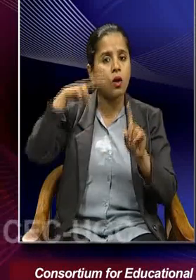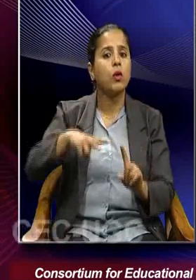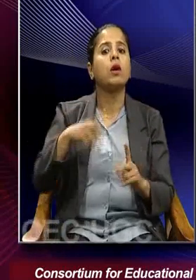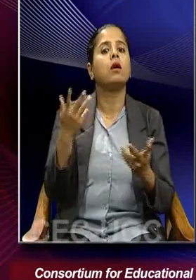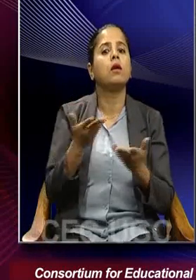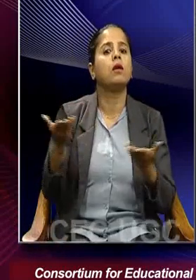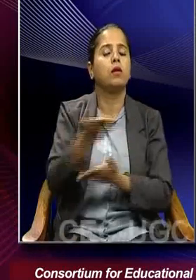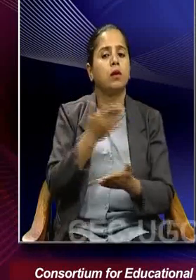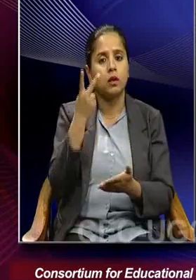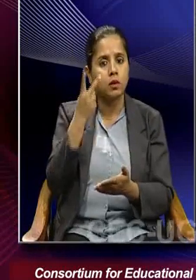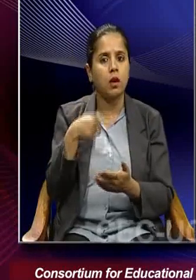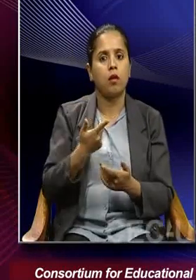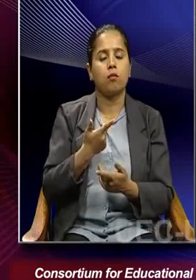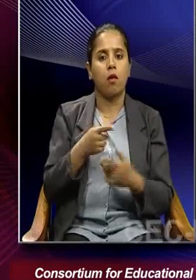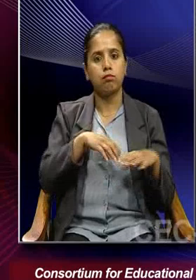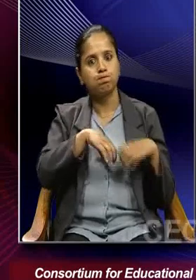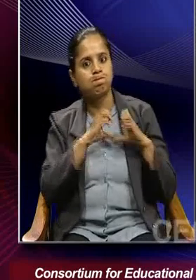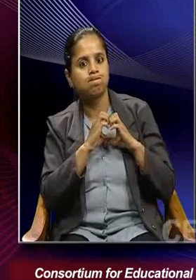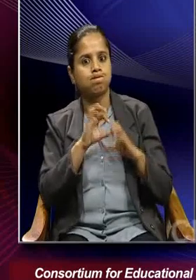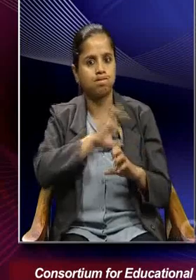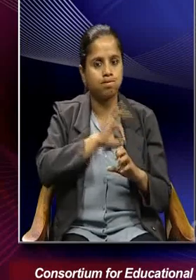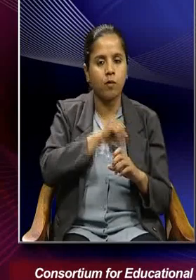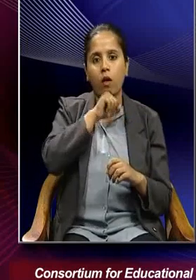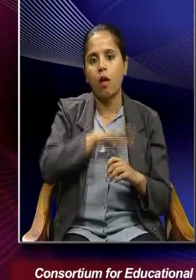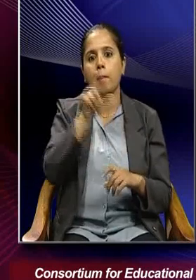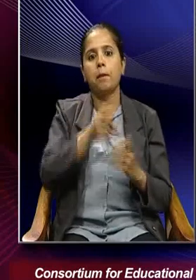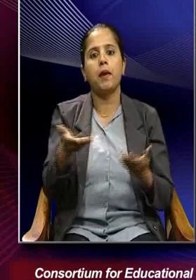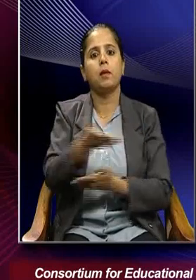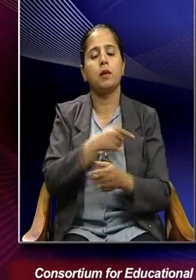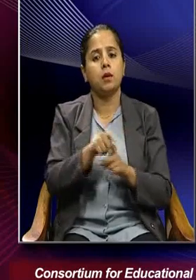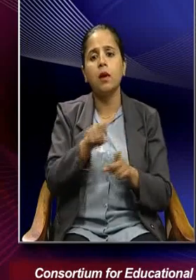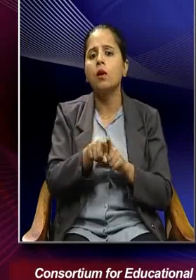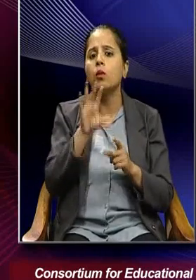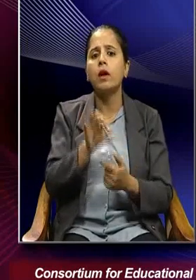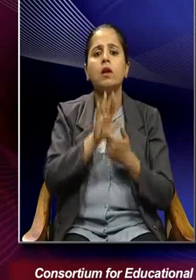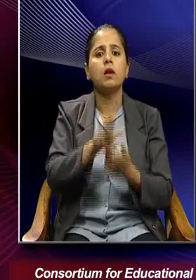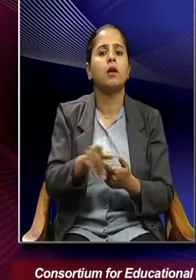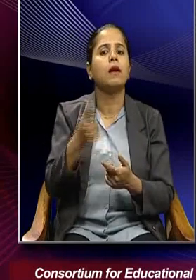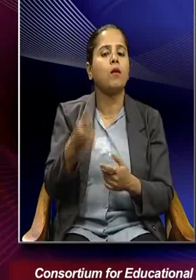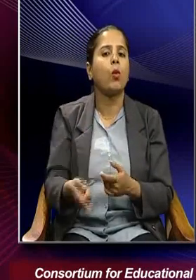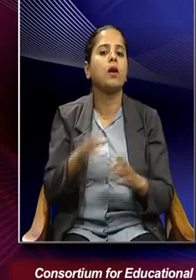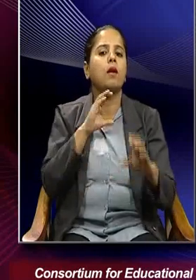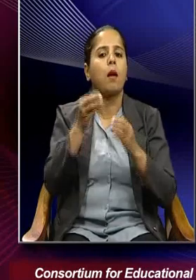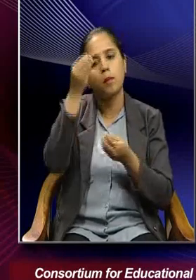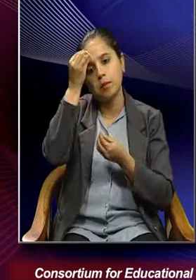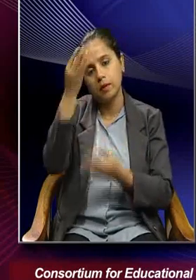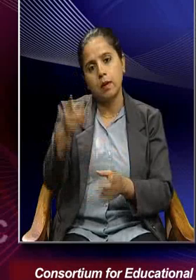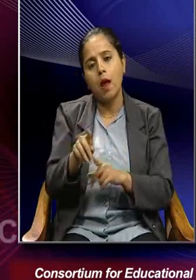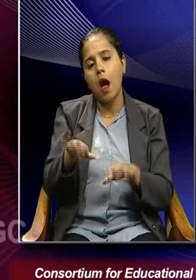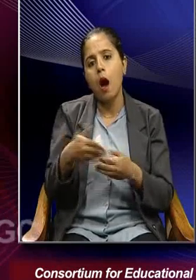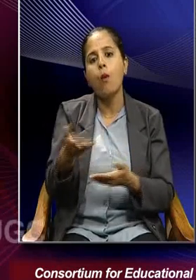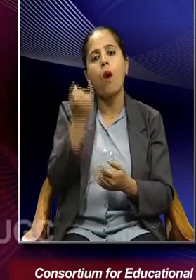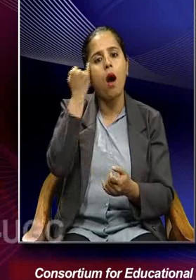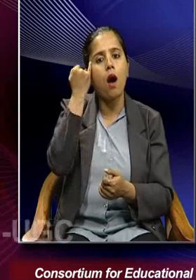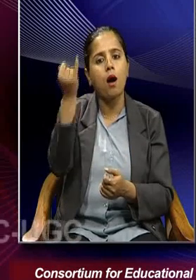of a romance which was between young individuals, it was also trying to communicate that how the ideas